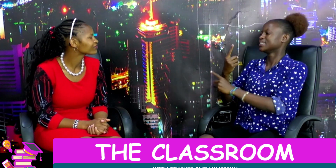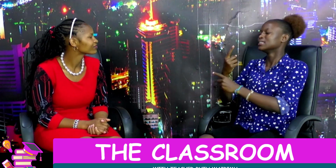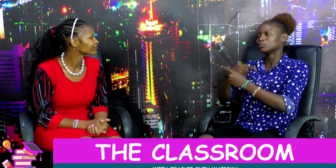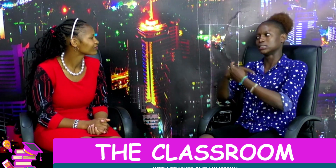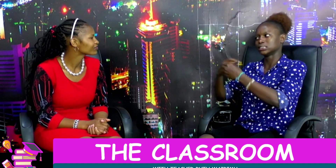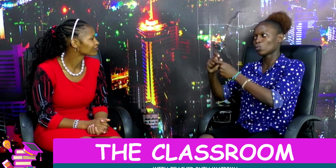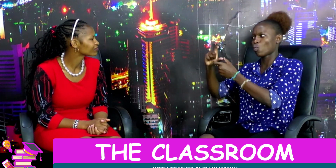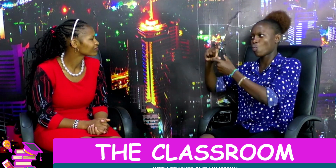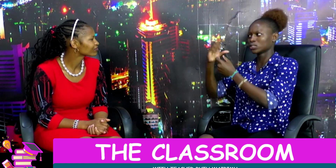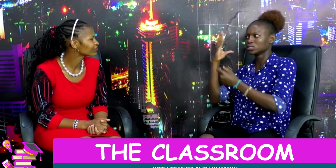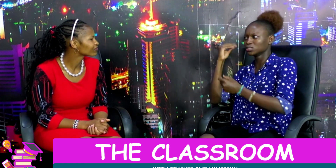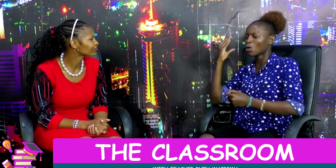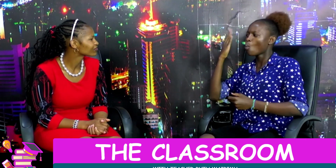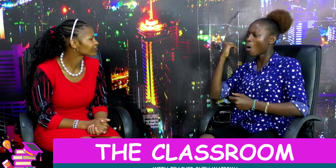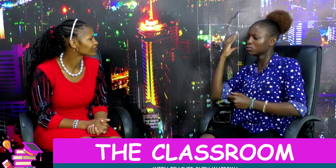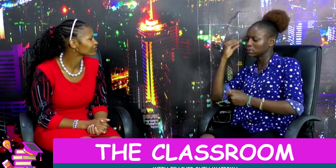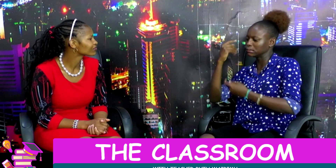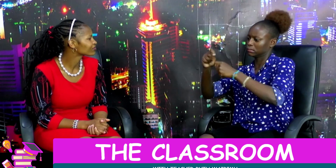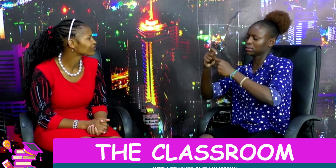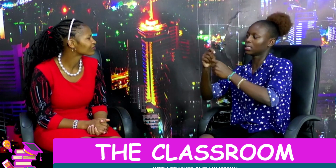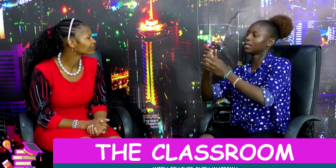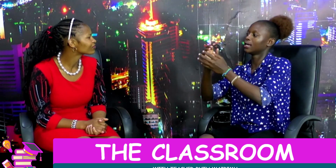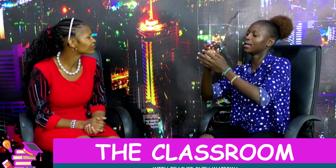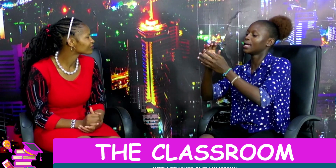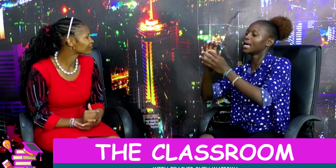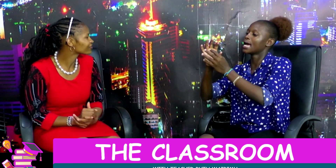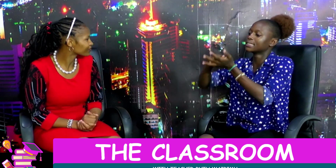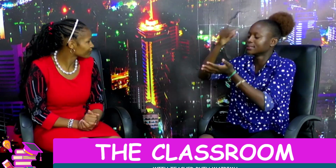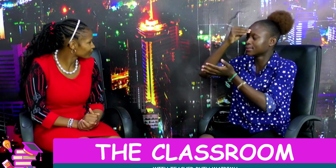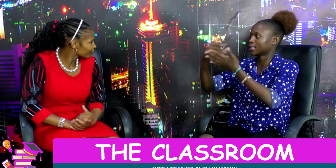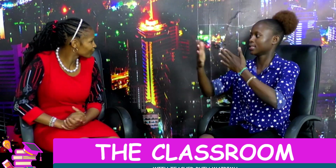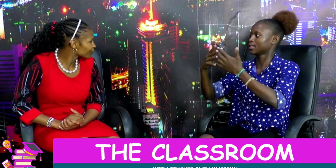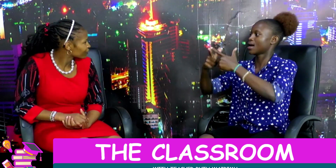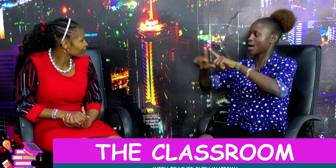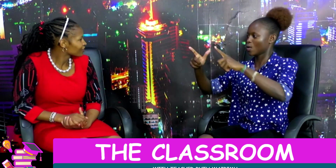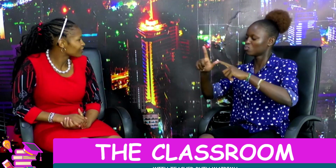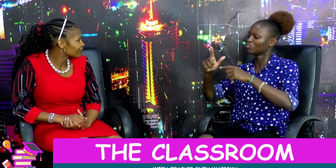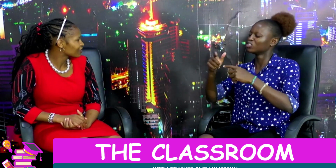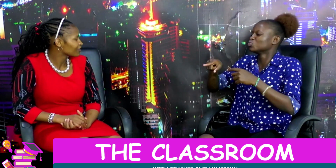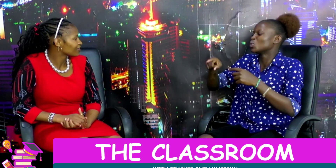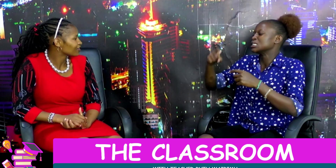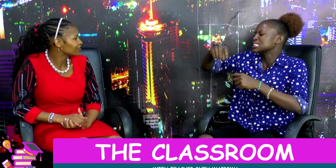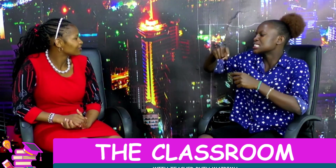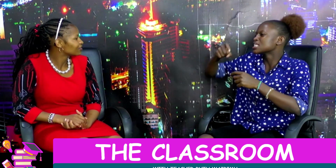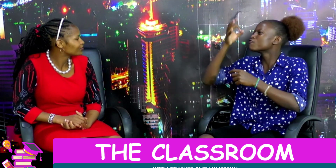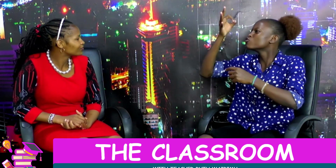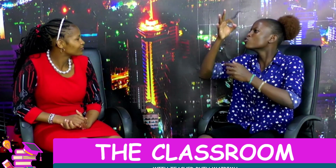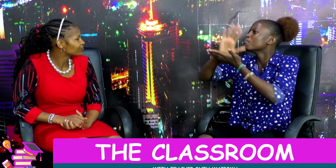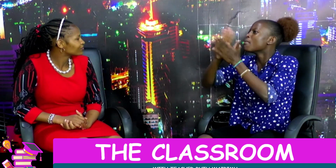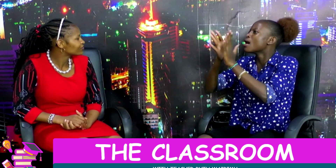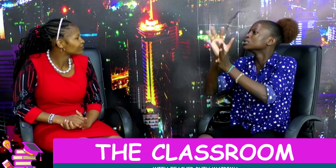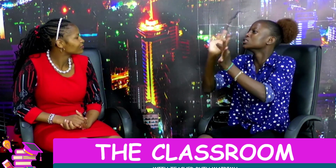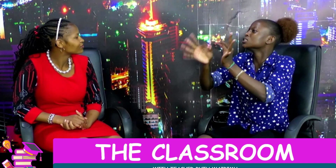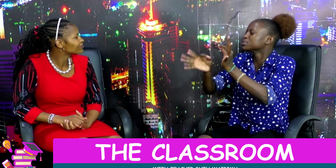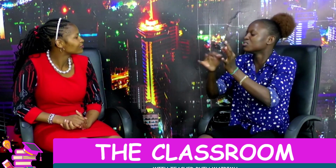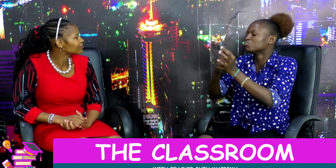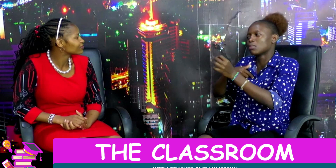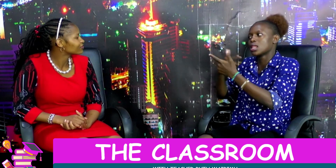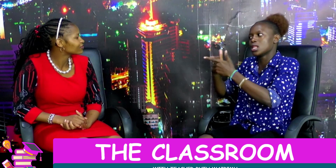language. So the setup in the school was in a way that we were a mixed school, yes, but the classes for the